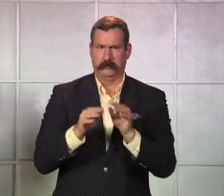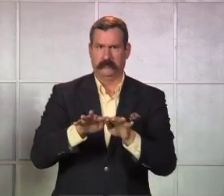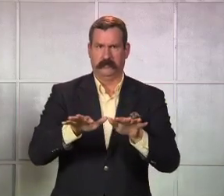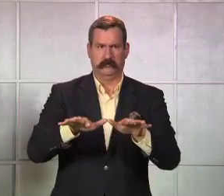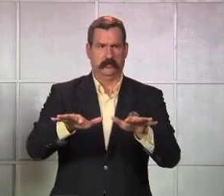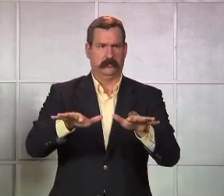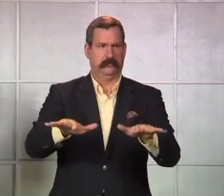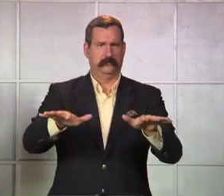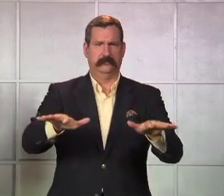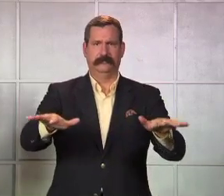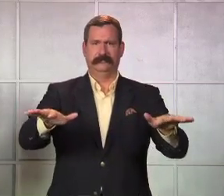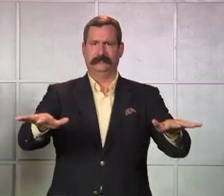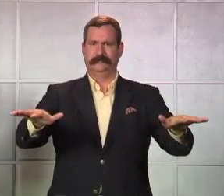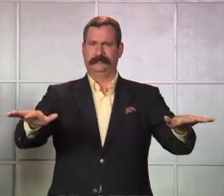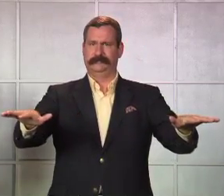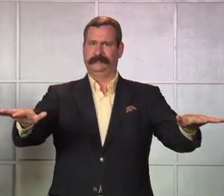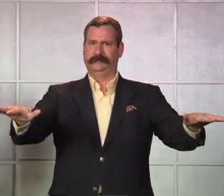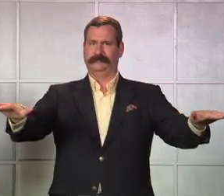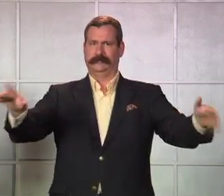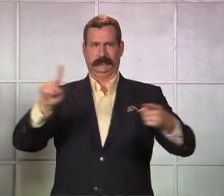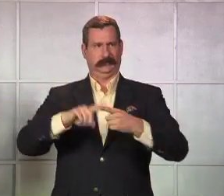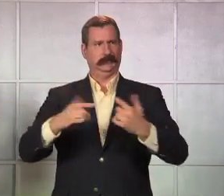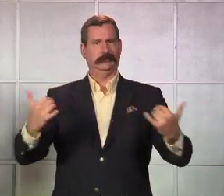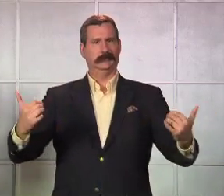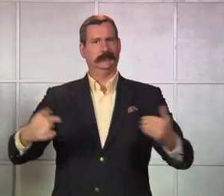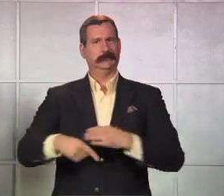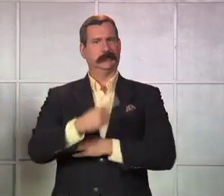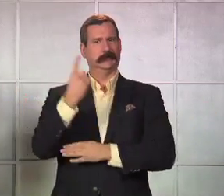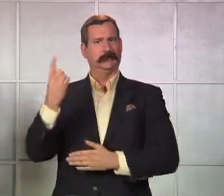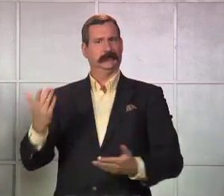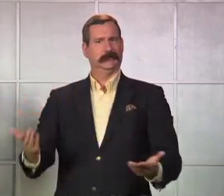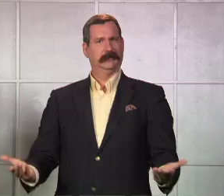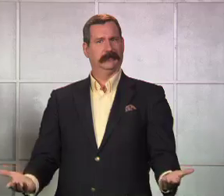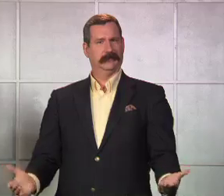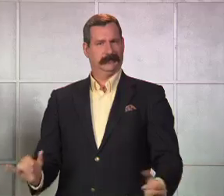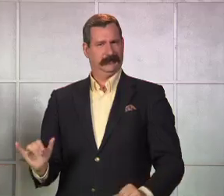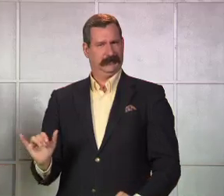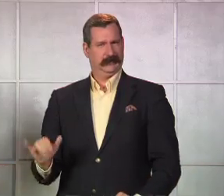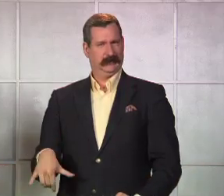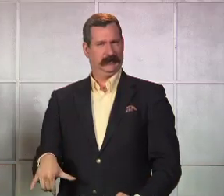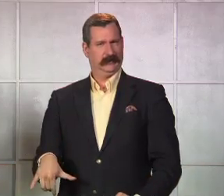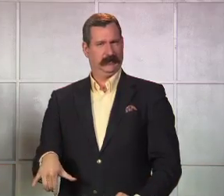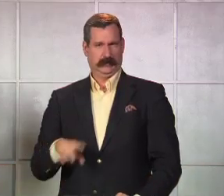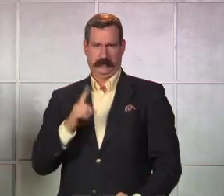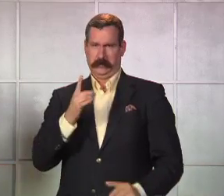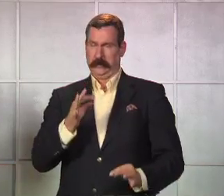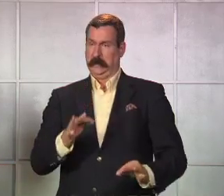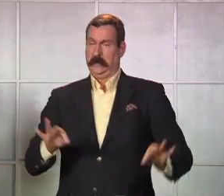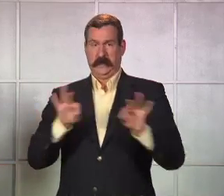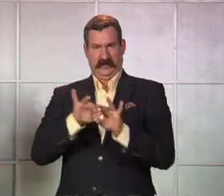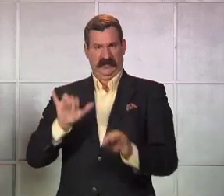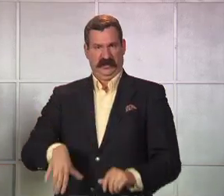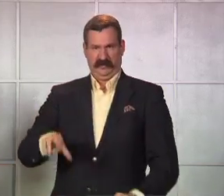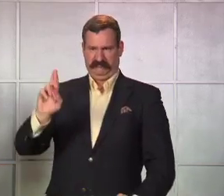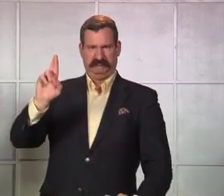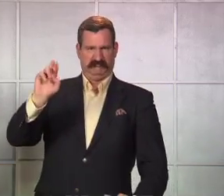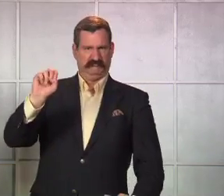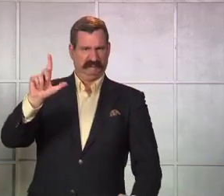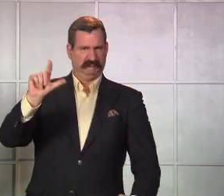and spread the message of Jesus. That is how Jesus' teachings have spread around the world from then until today. Relationships